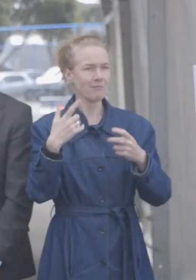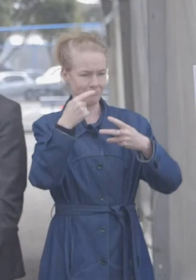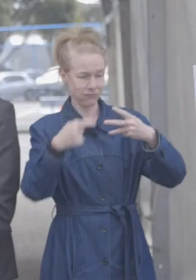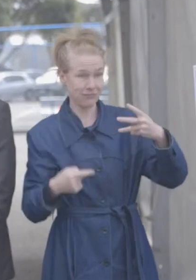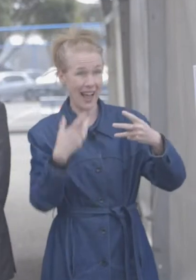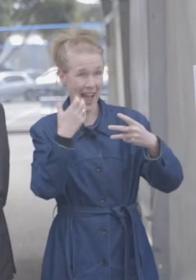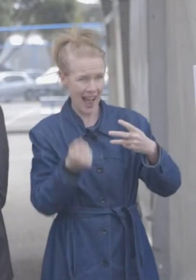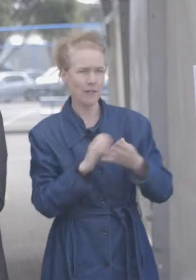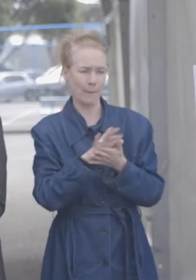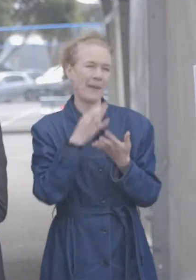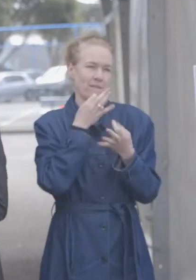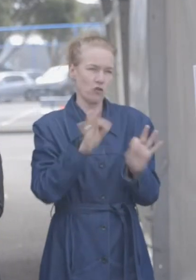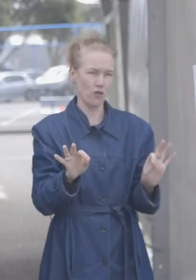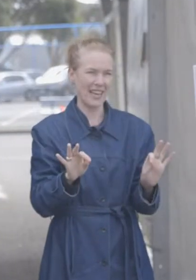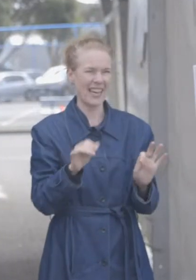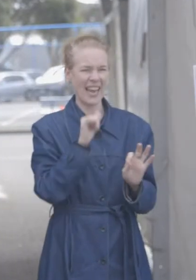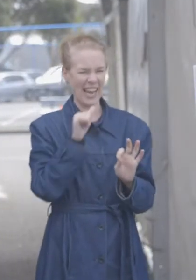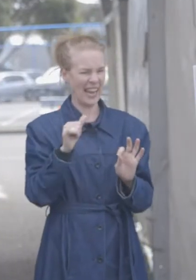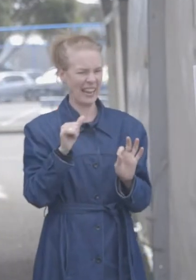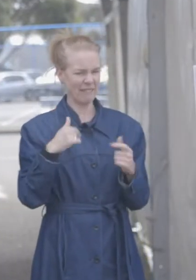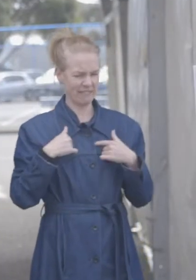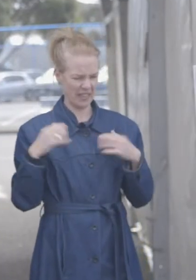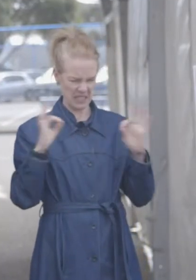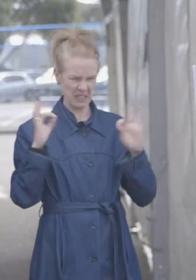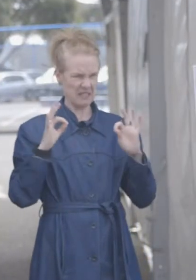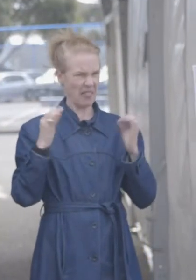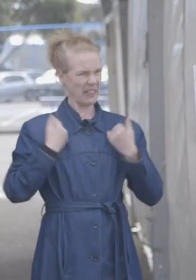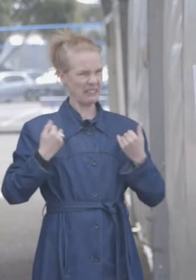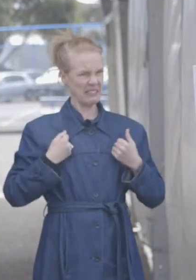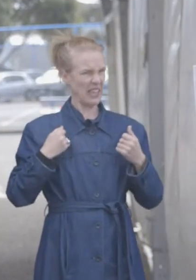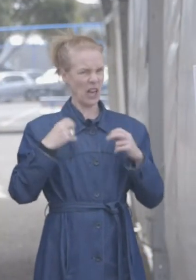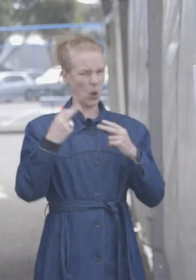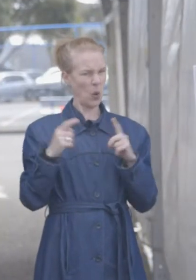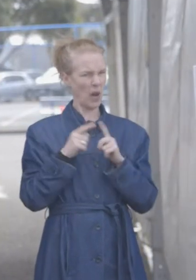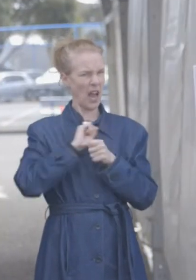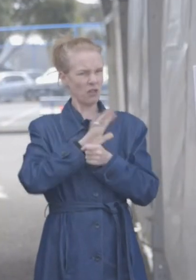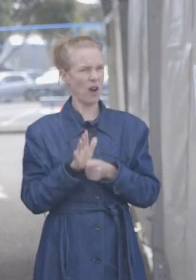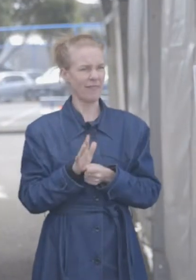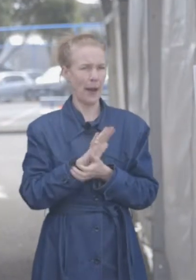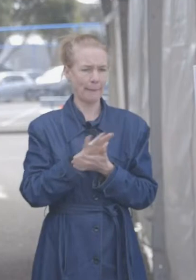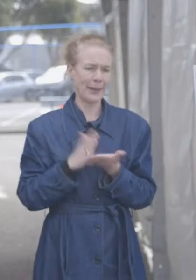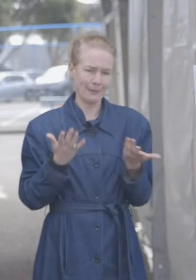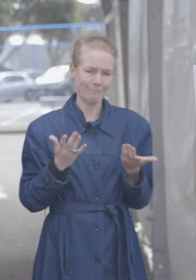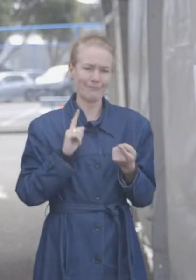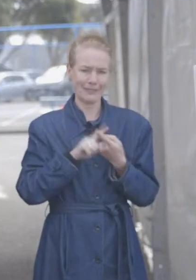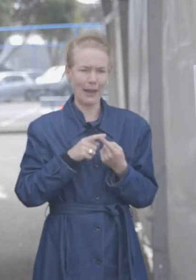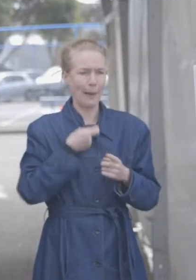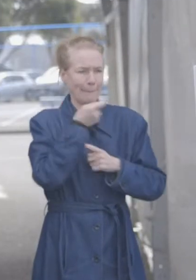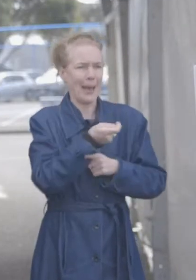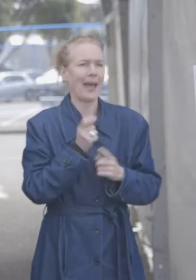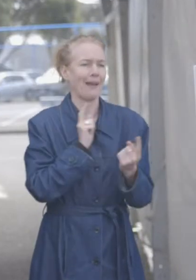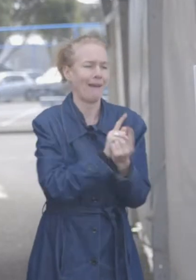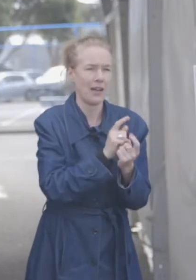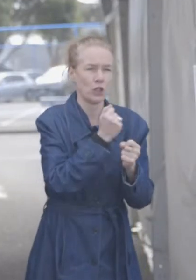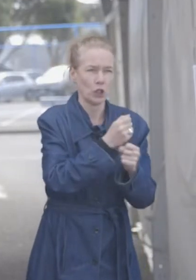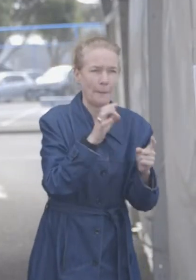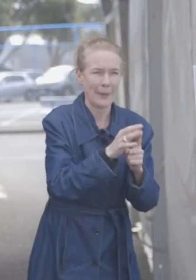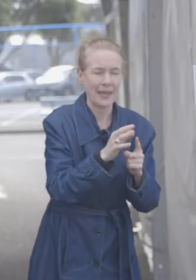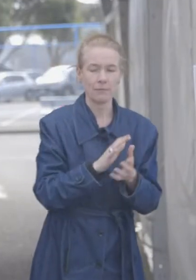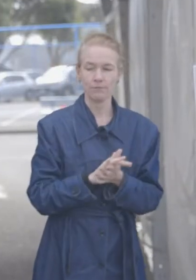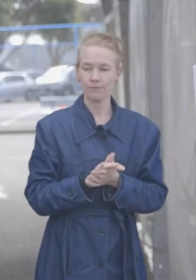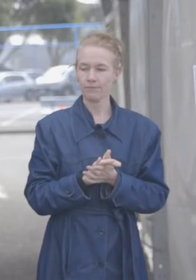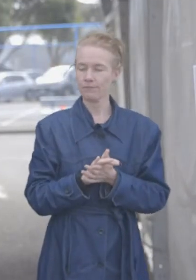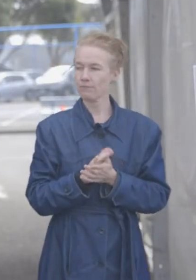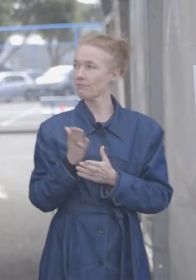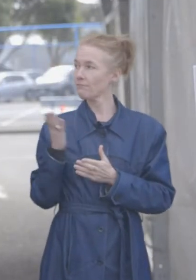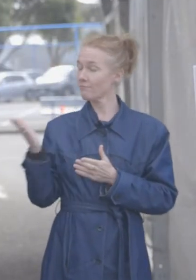symptoms. I'll just add to that. What we have seen where we've done some specific community surveillance, like in Queenstown last week, we